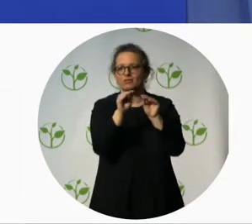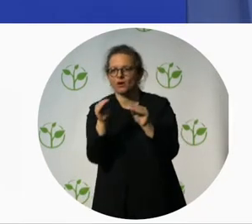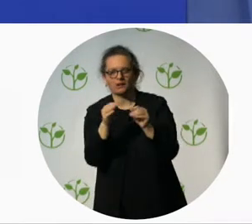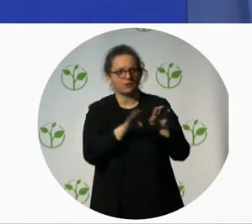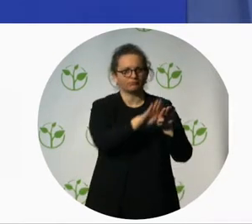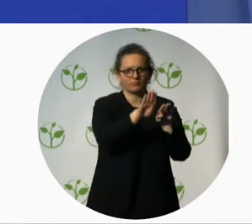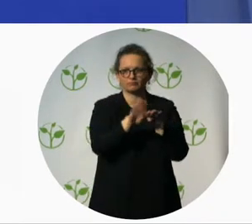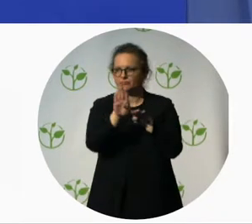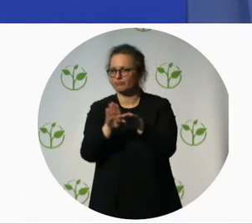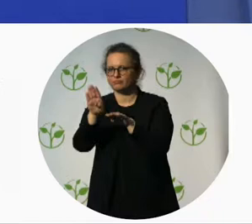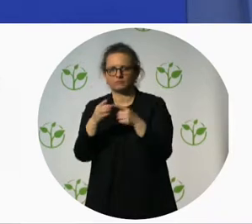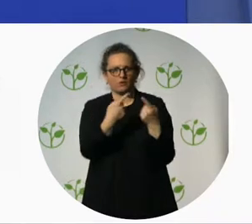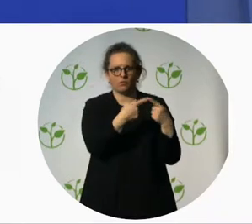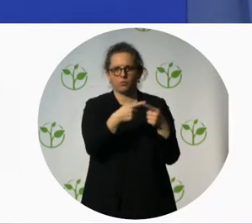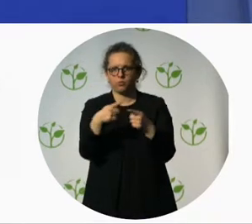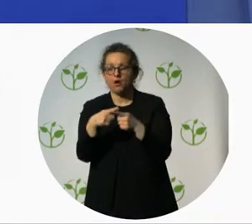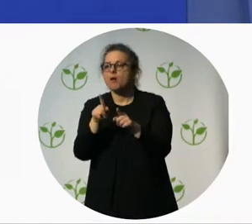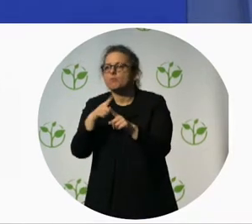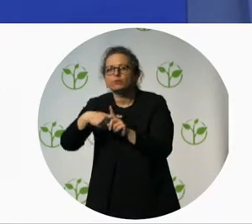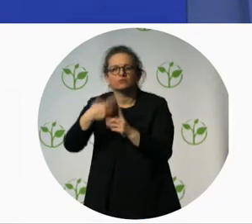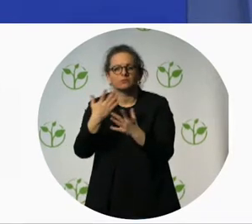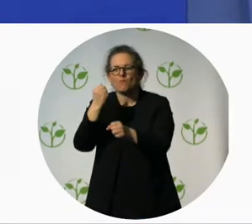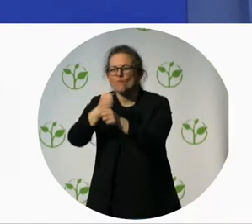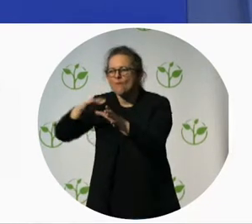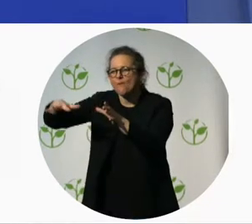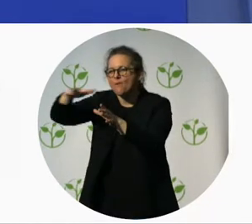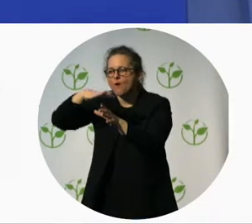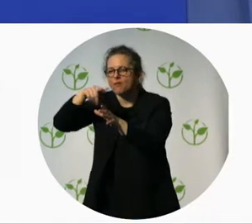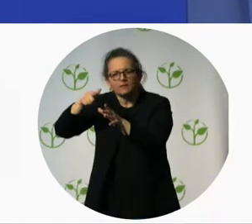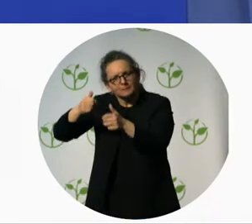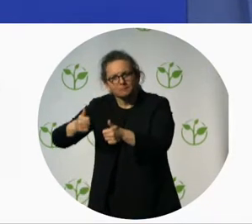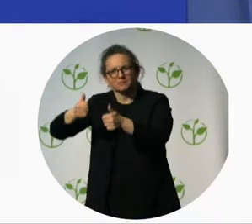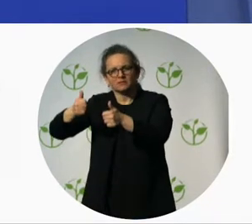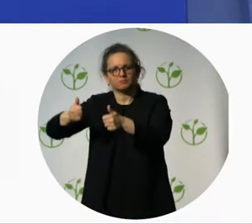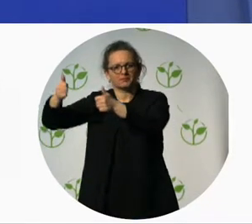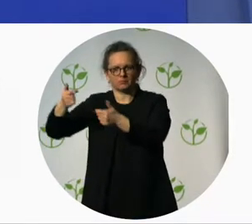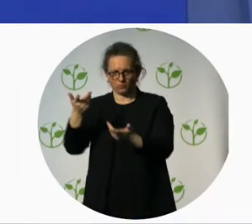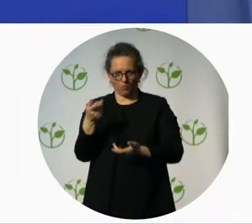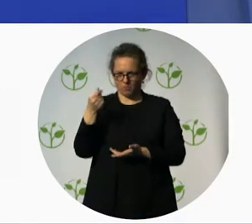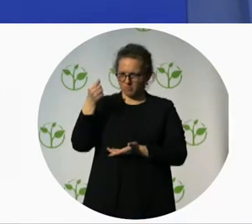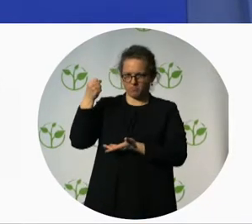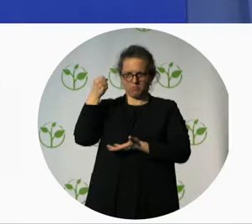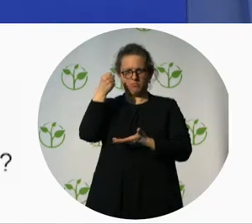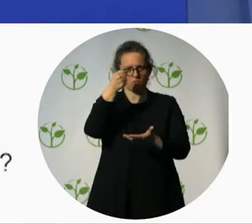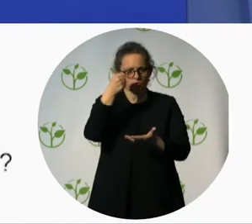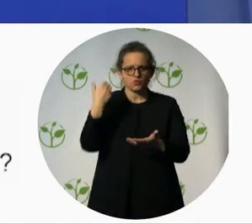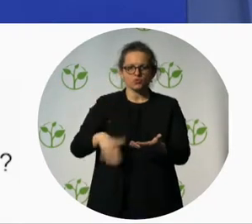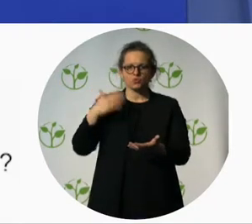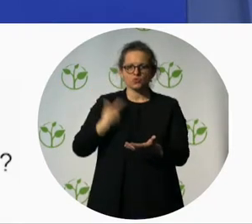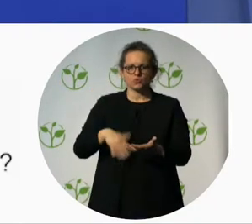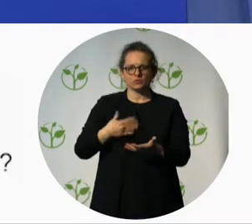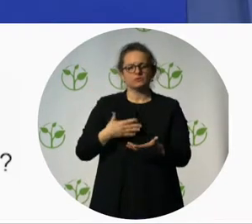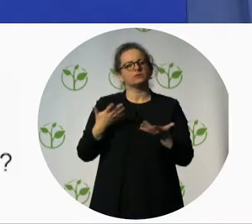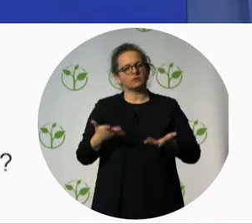But how can we talk about this issue without talking how to change societies? Because the purpose of